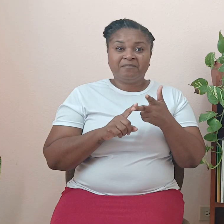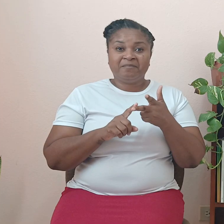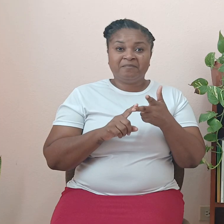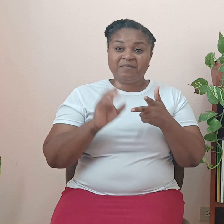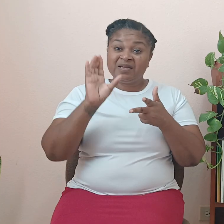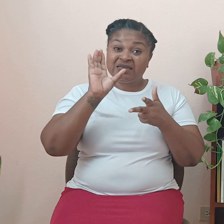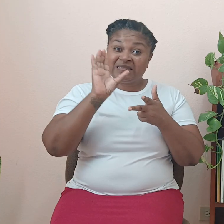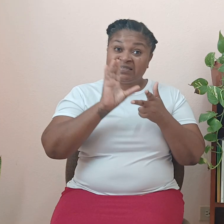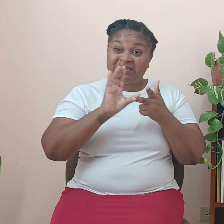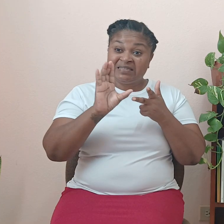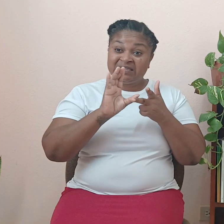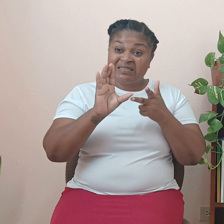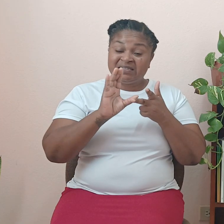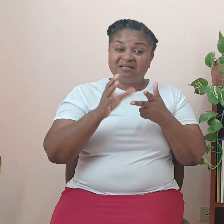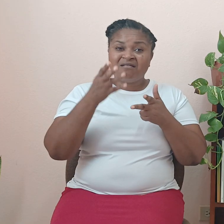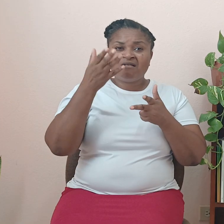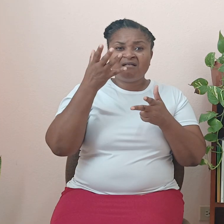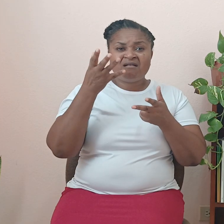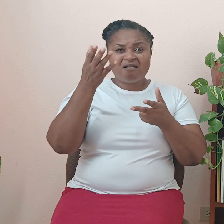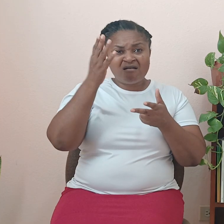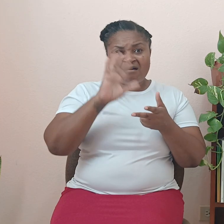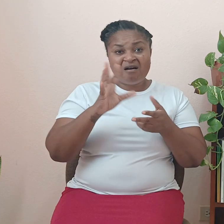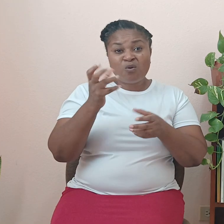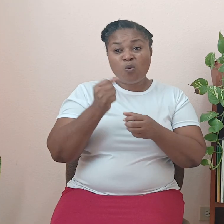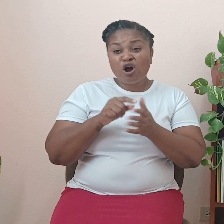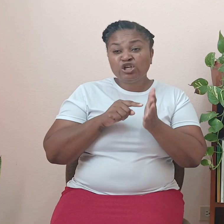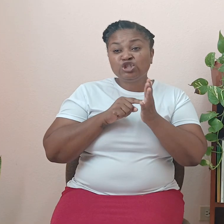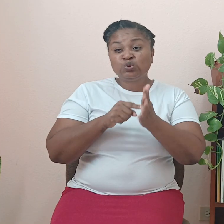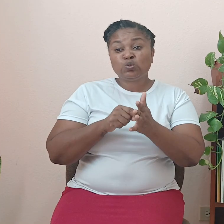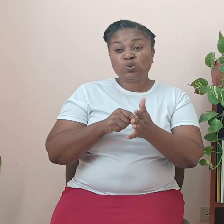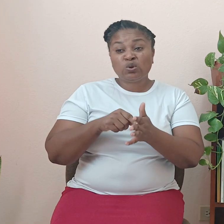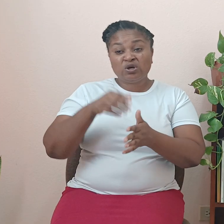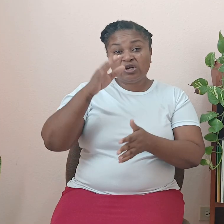C. God wanted to show Job who his real friends were.